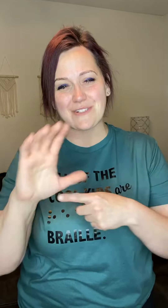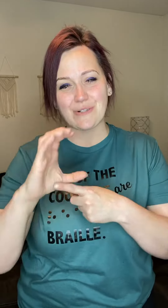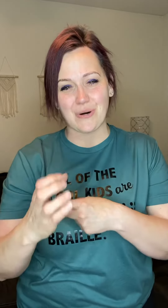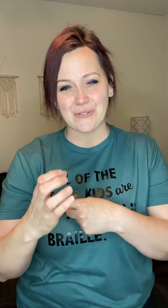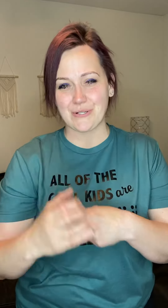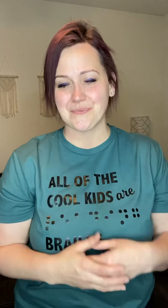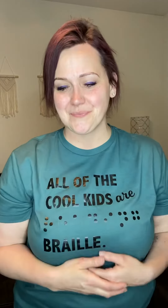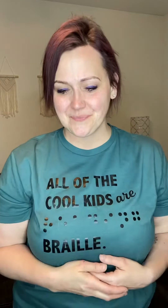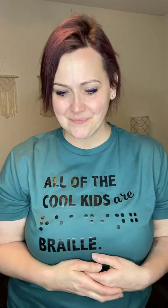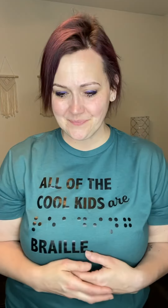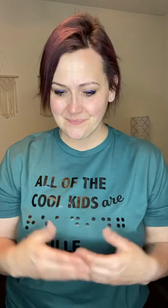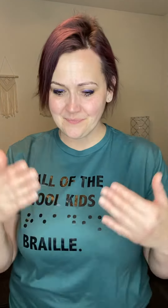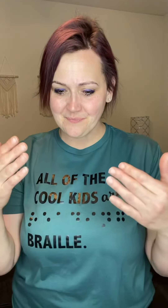and culture.